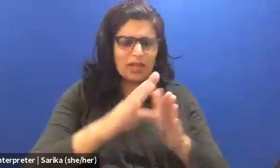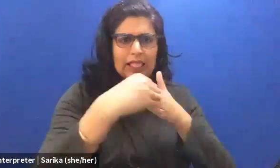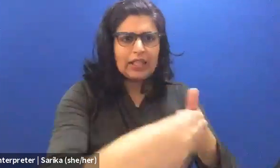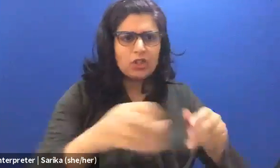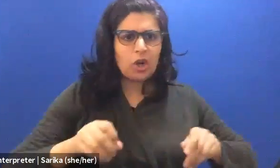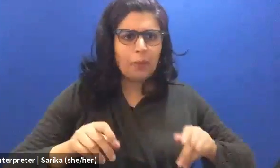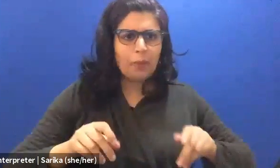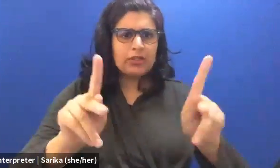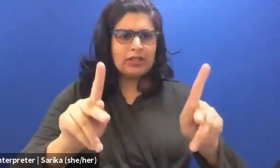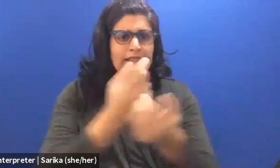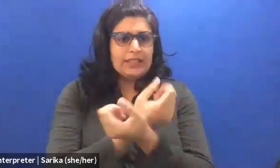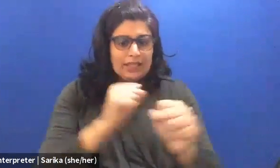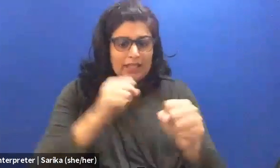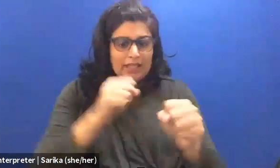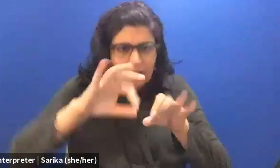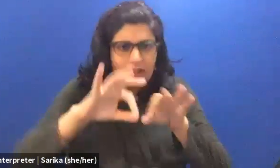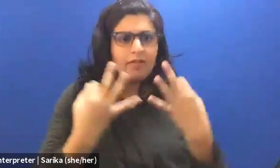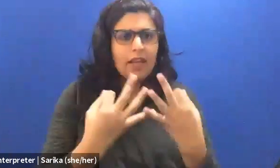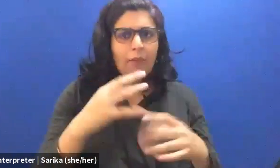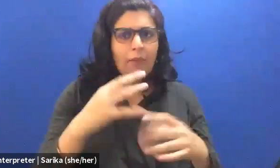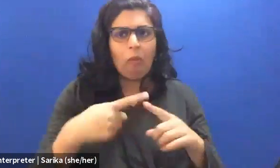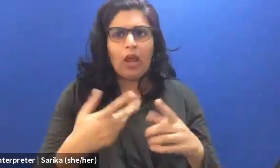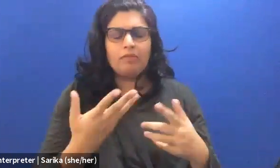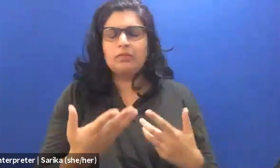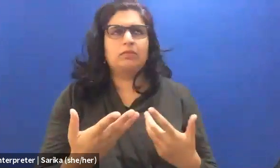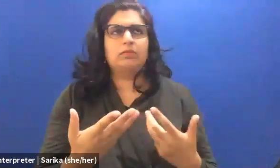create safety within families when there's this